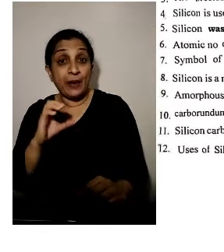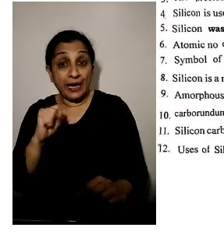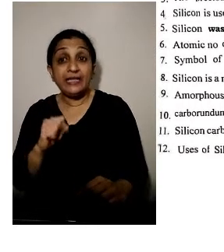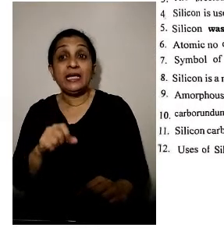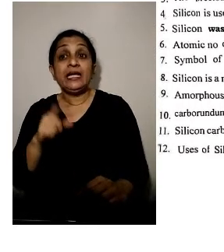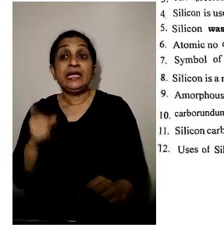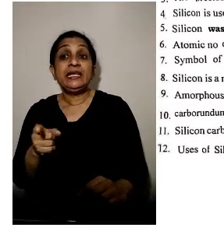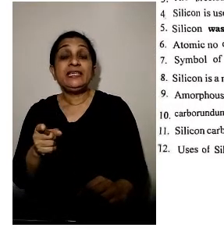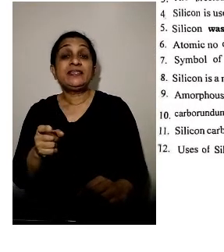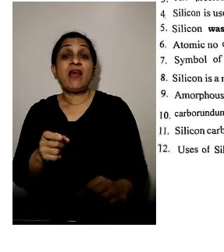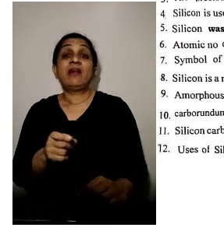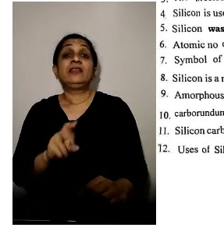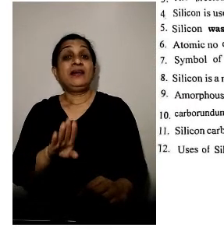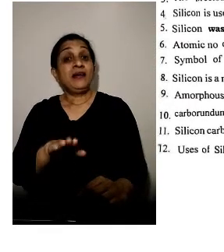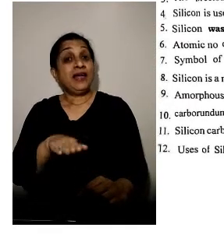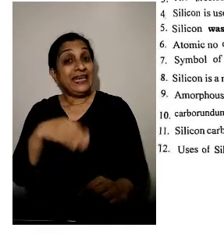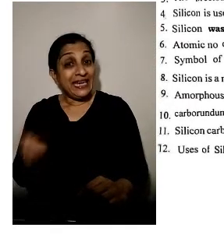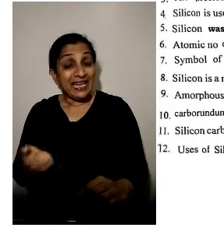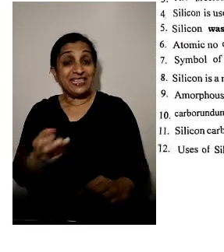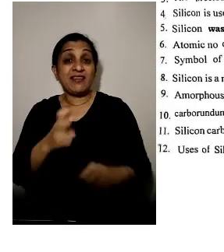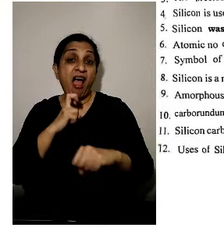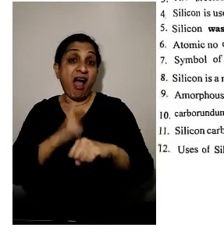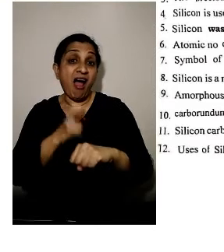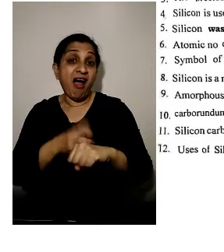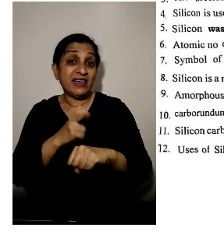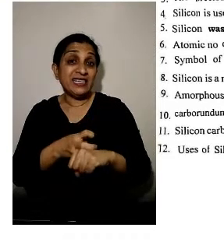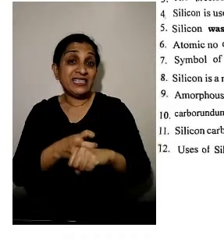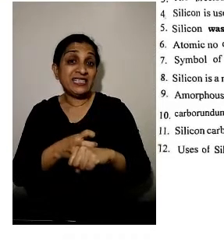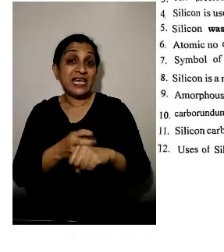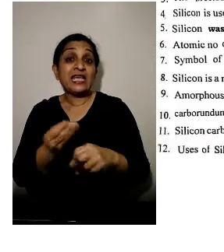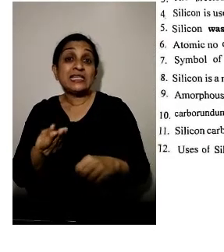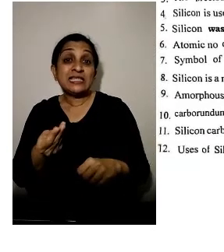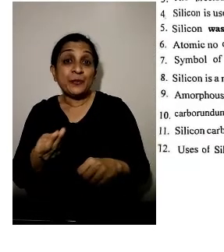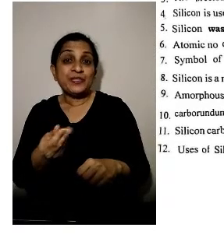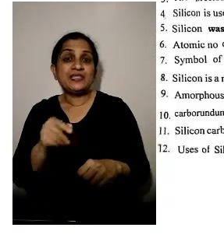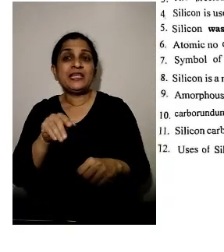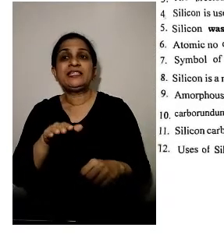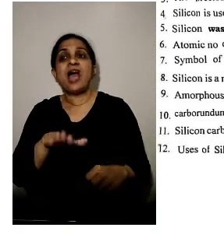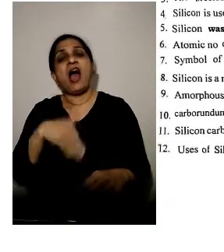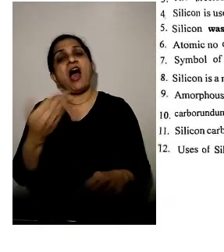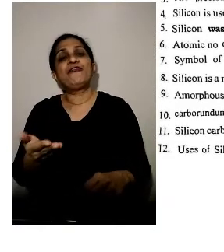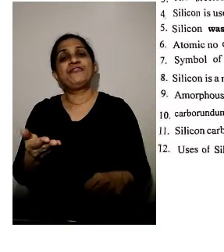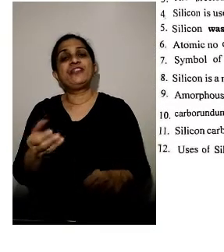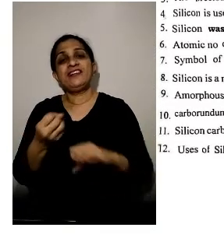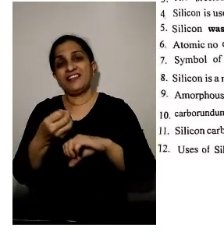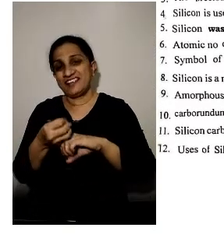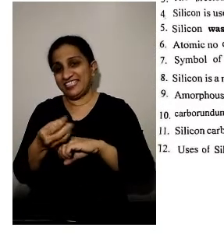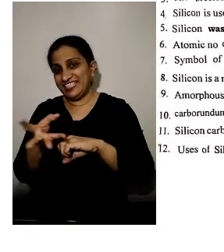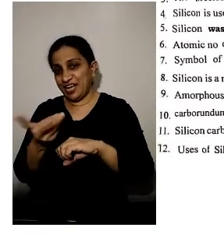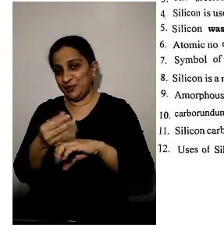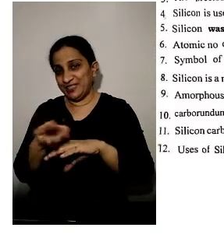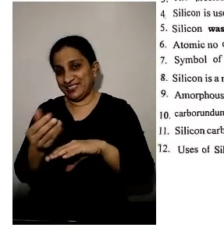carbide is the next hardest substance after